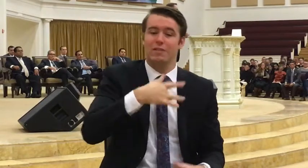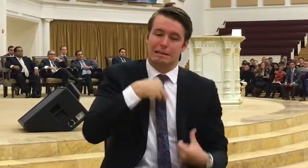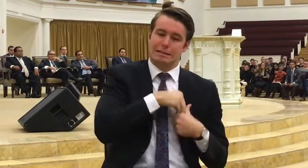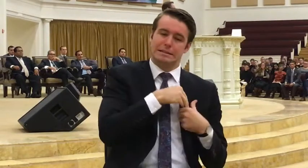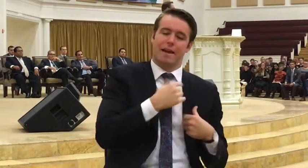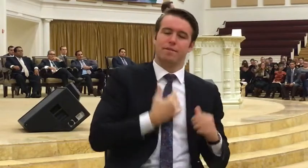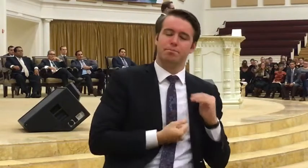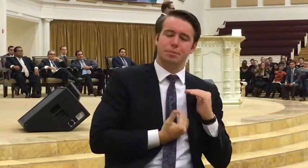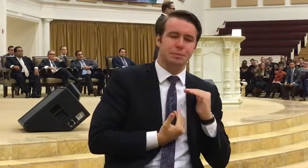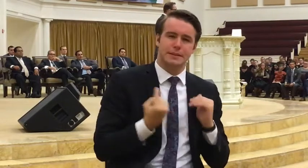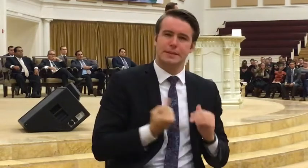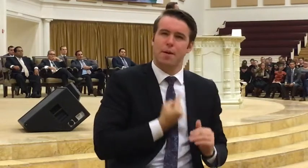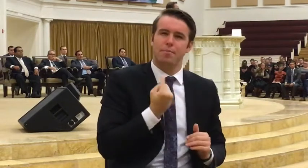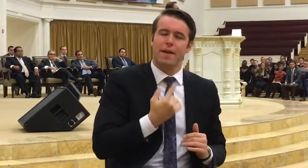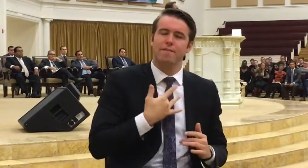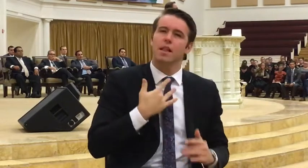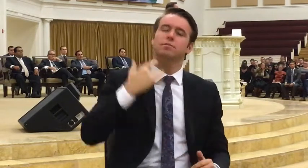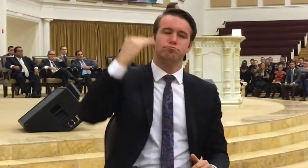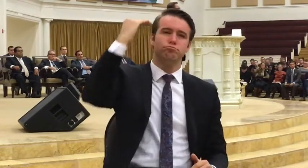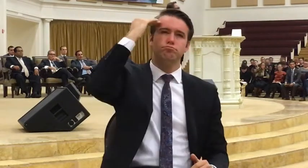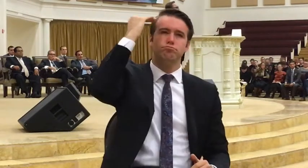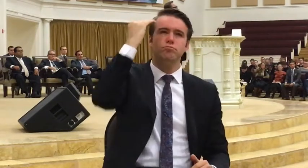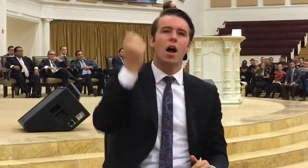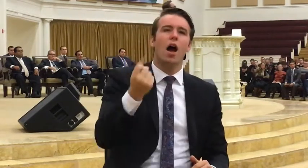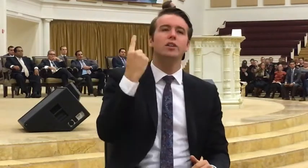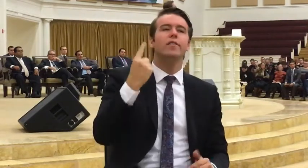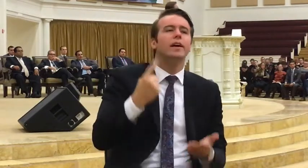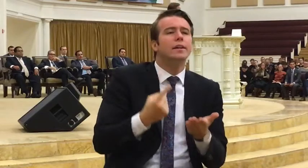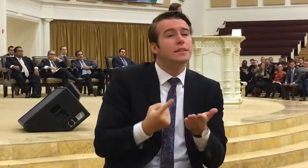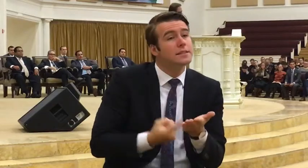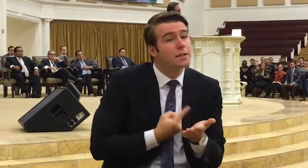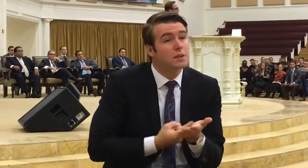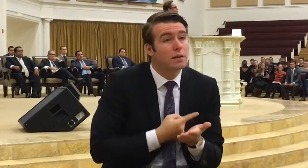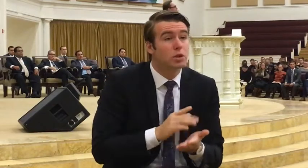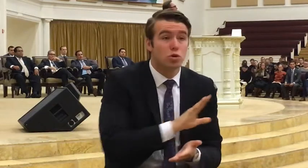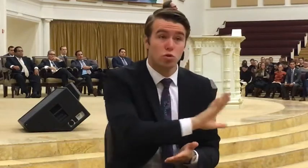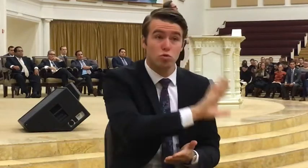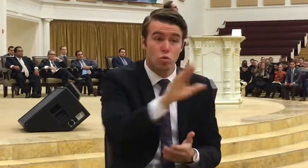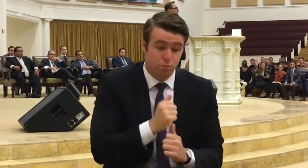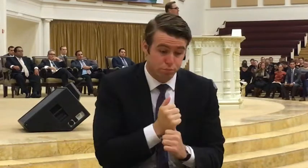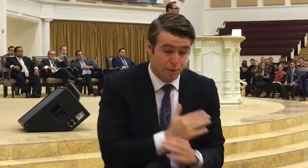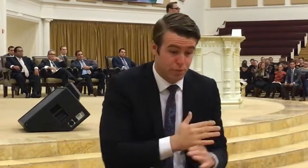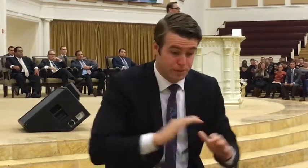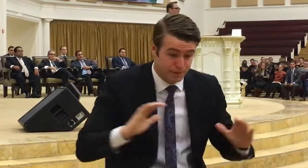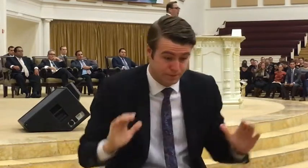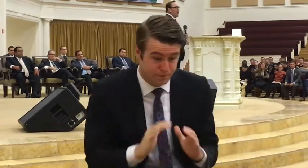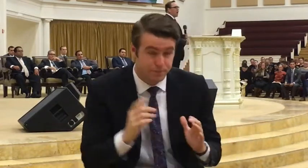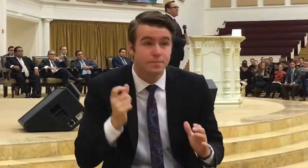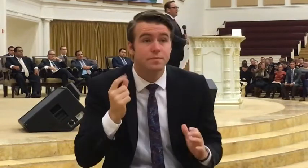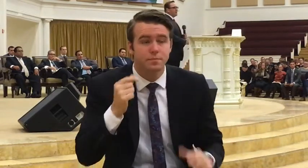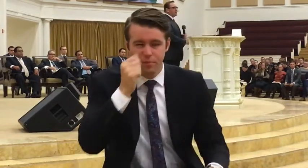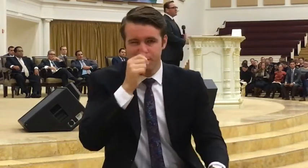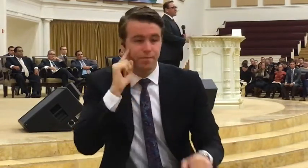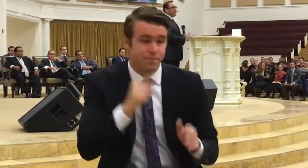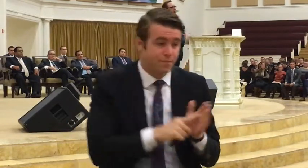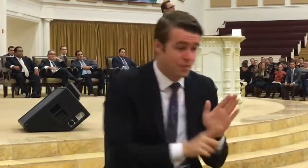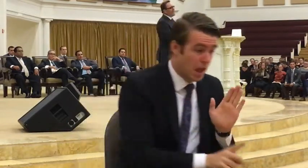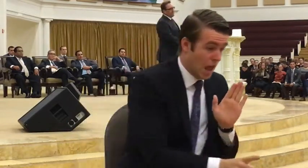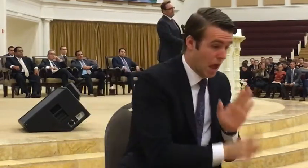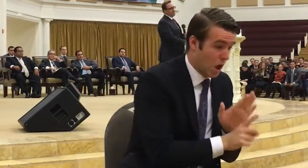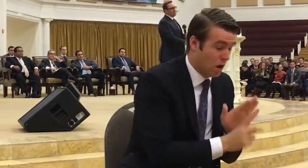you an awareness that sometime in your preparation, from alarm